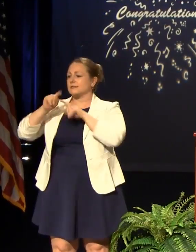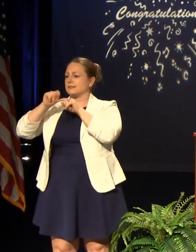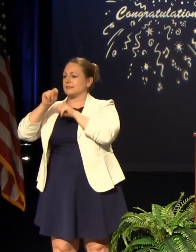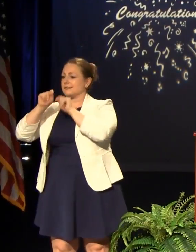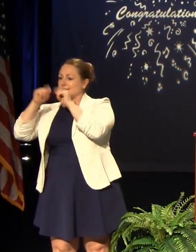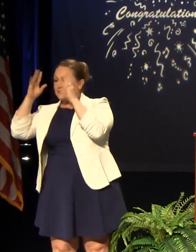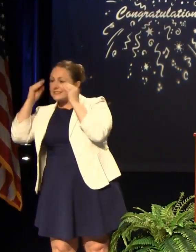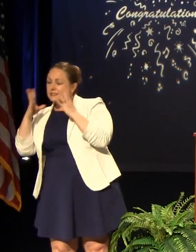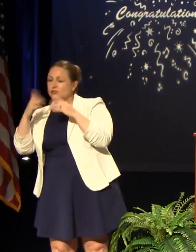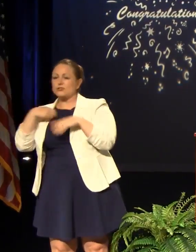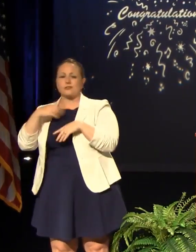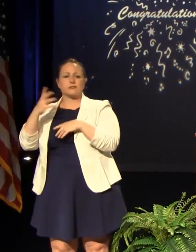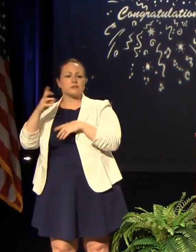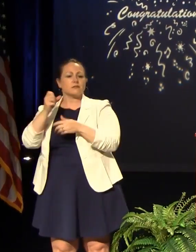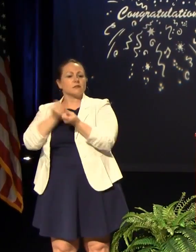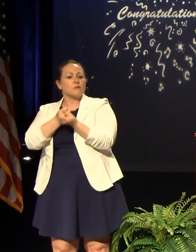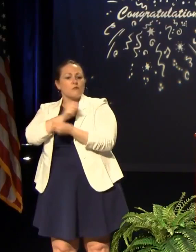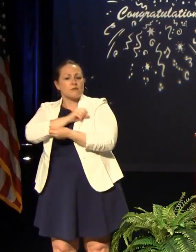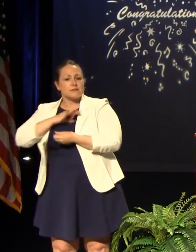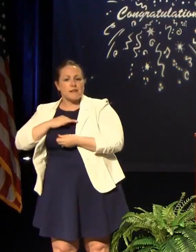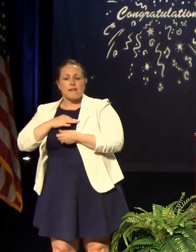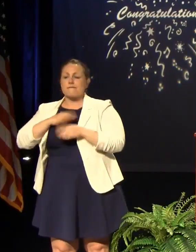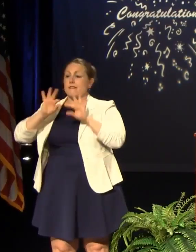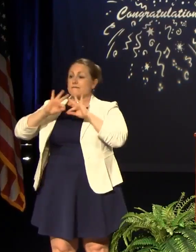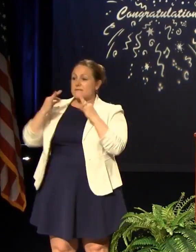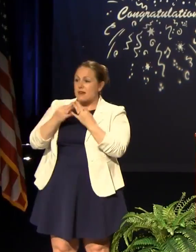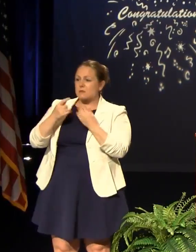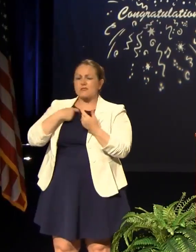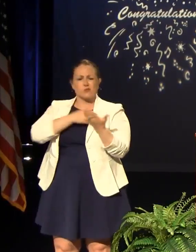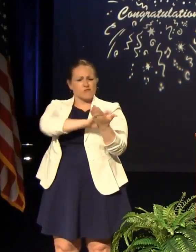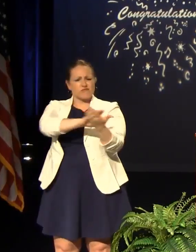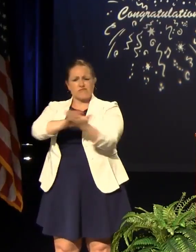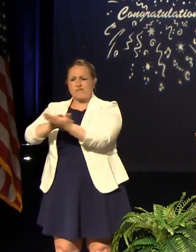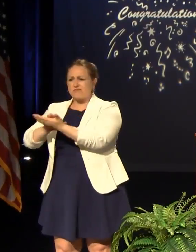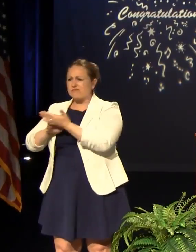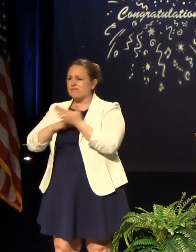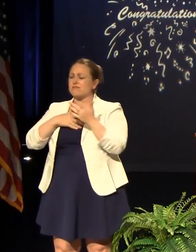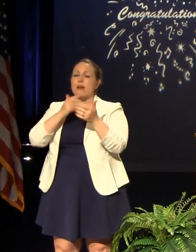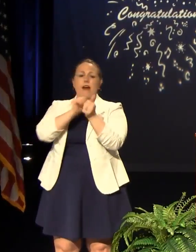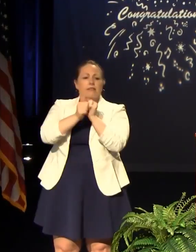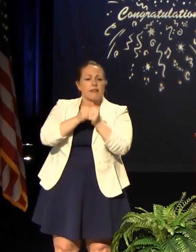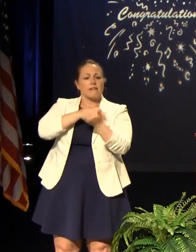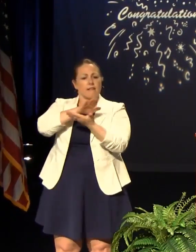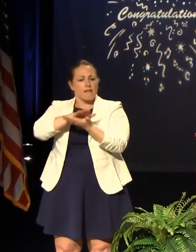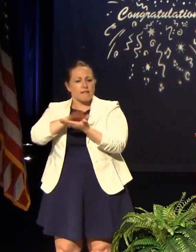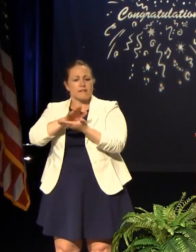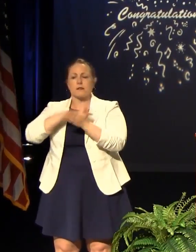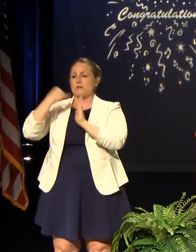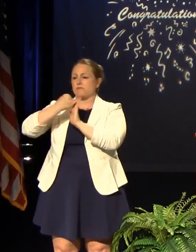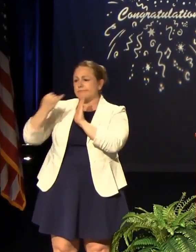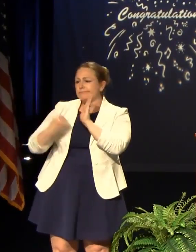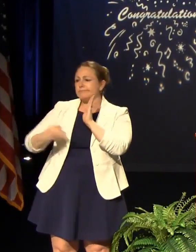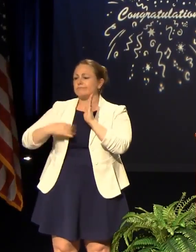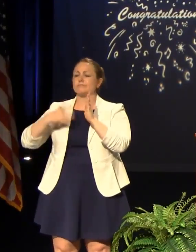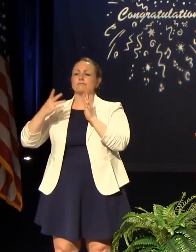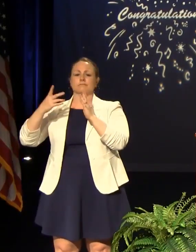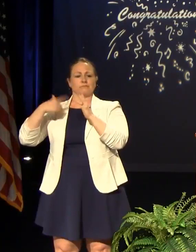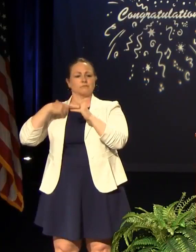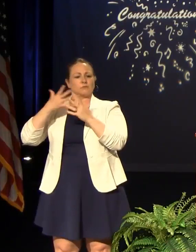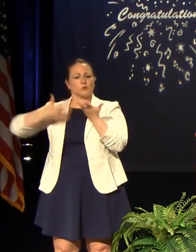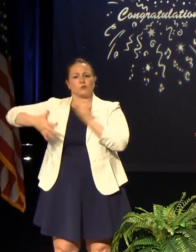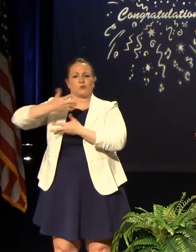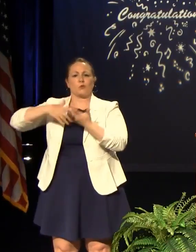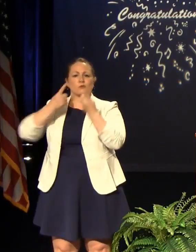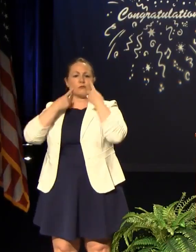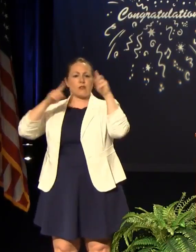parents, and families applaud the academic, athletic, artistic, musical, and social accomplishments of each